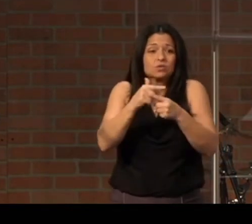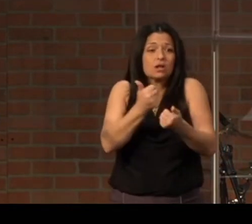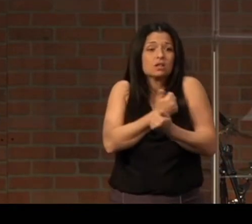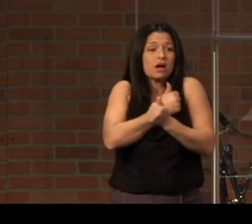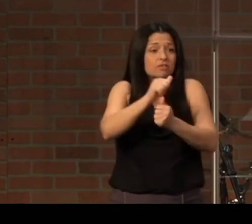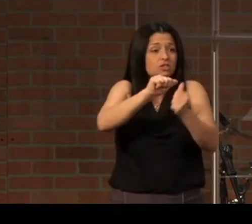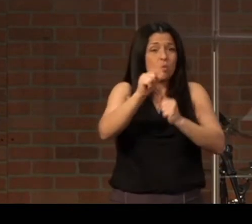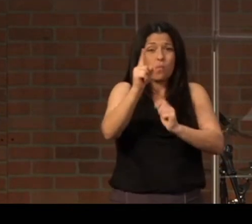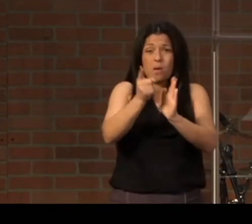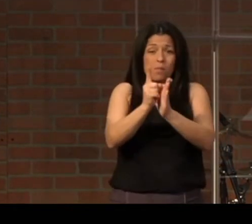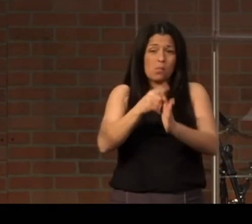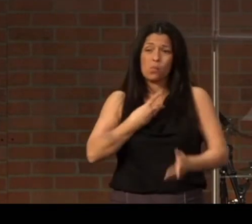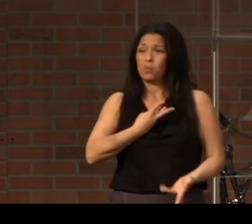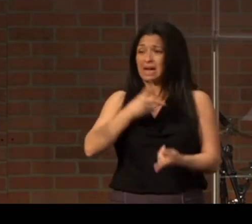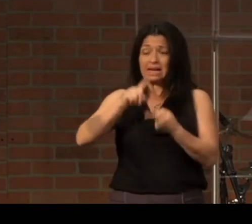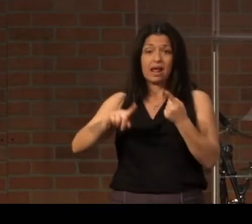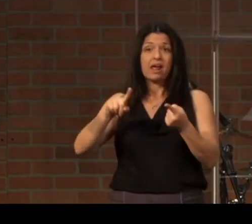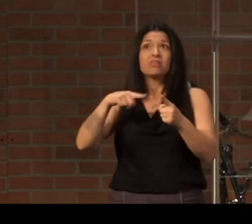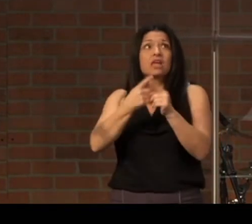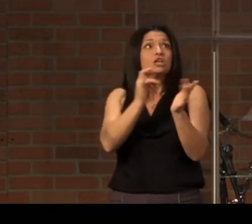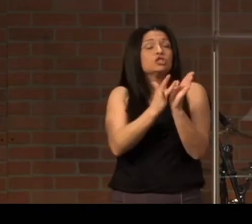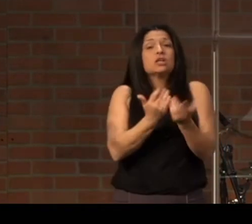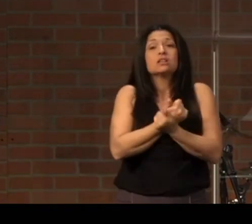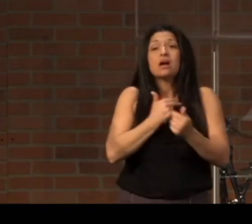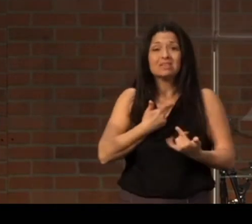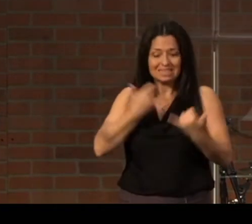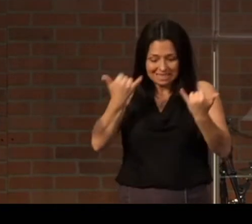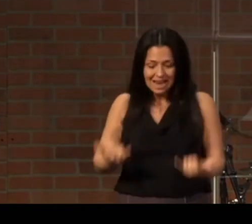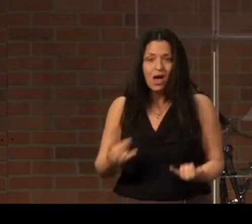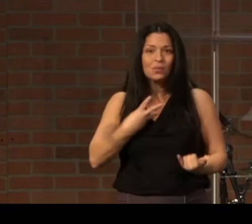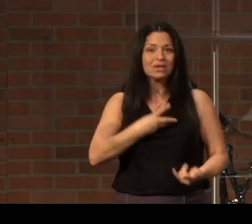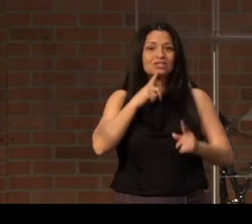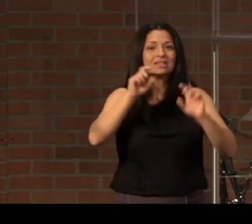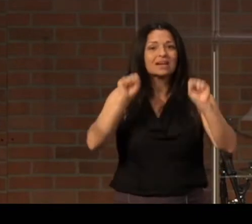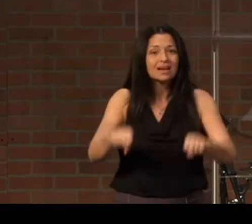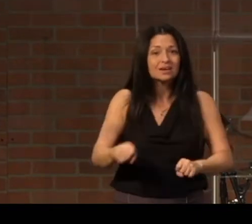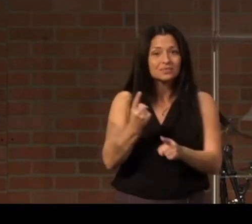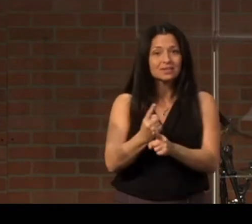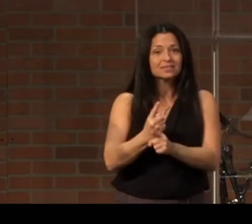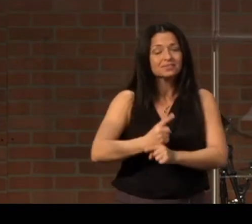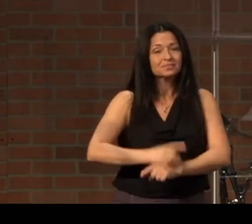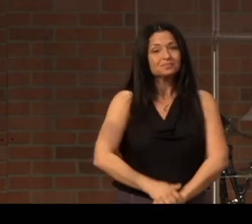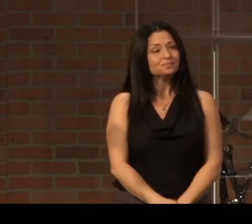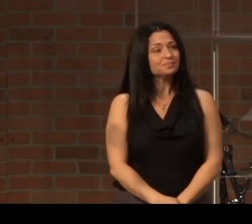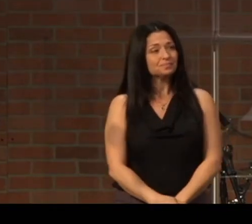we couldn't. Then Jesus loved us. Now we can, right? Oh,